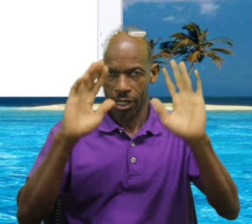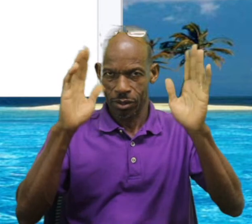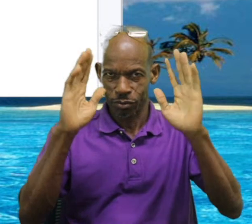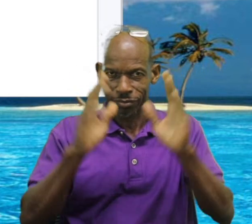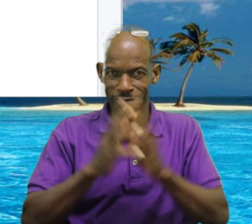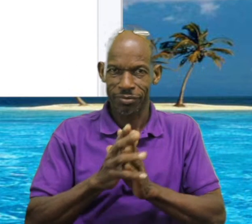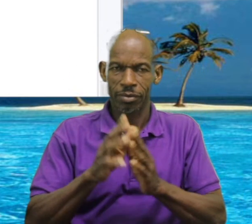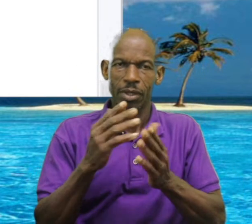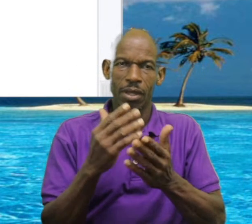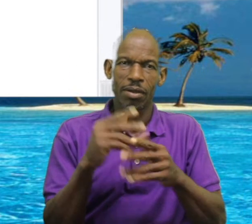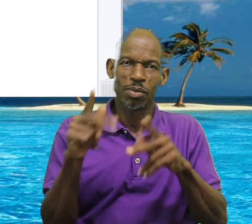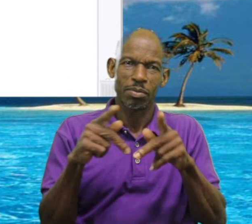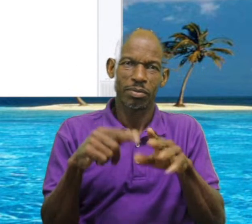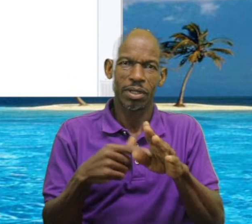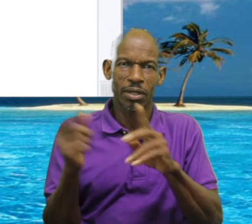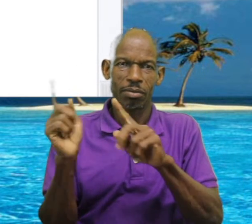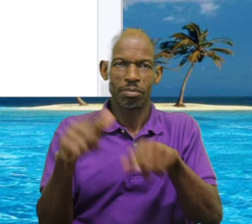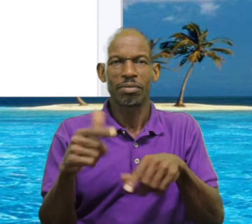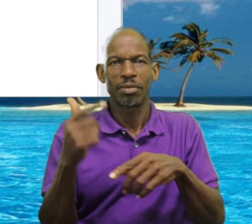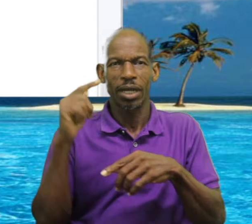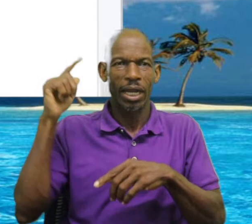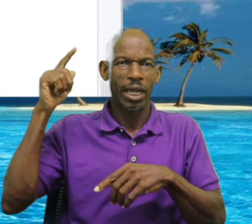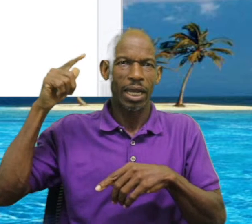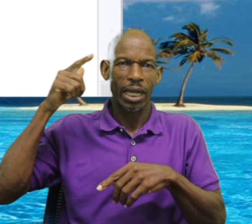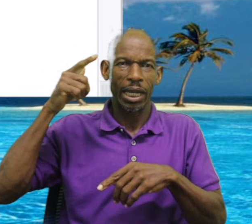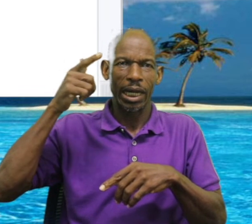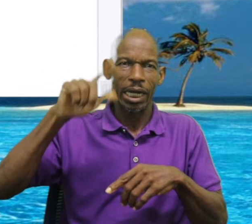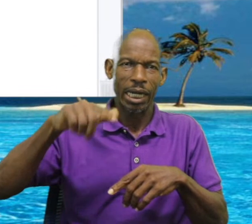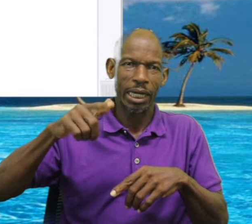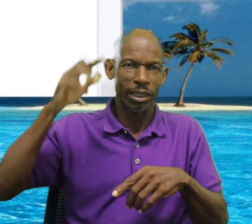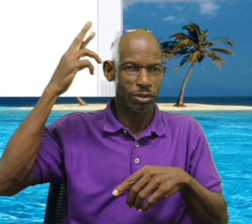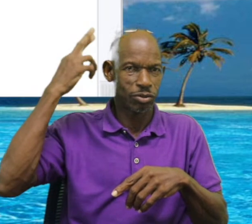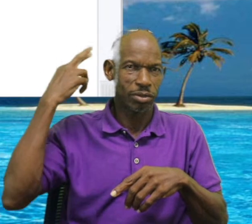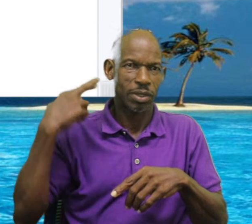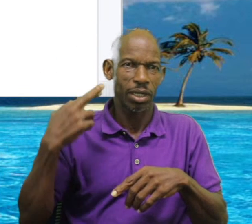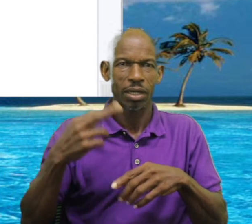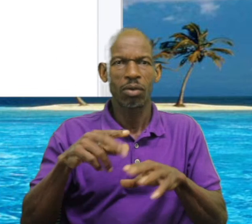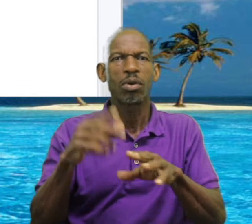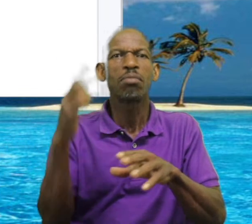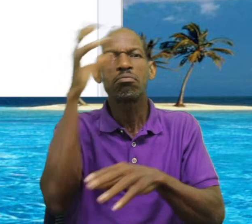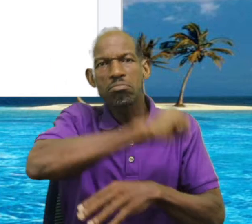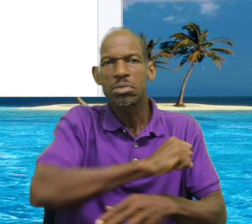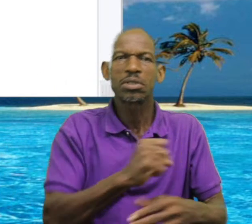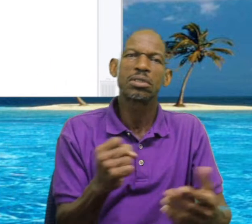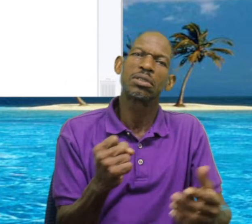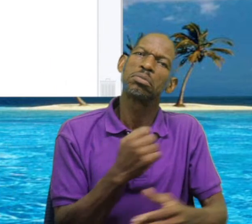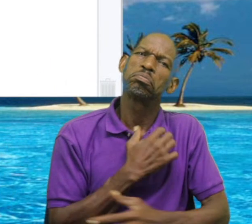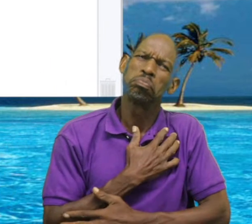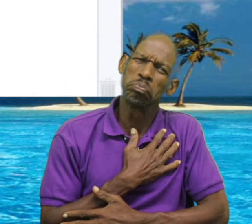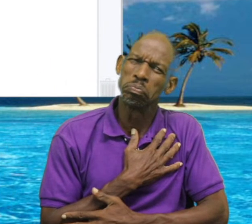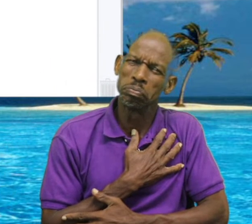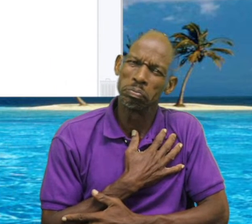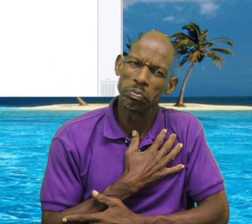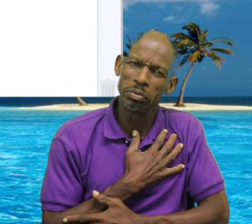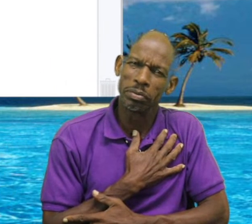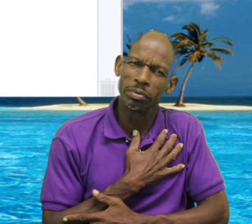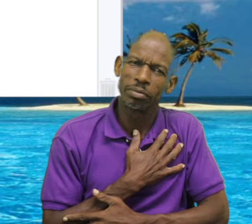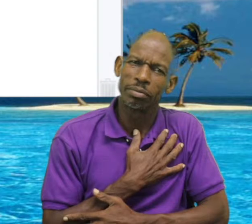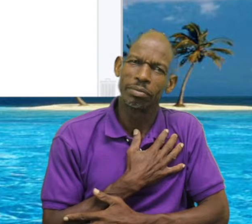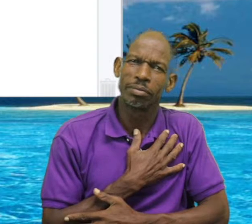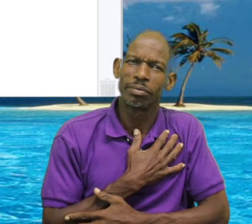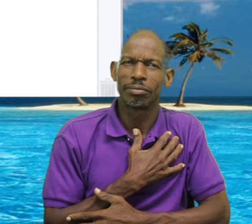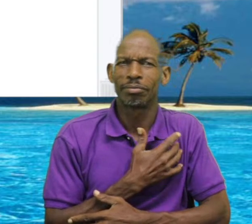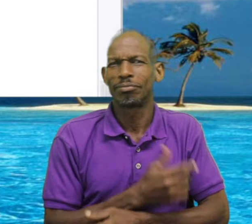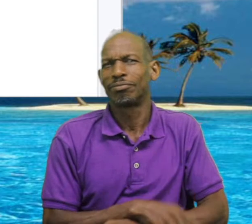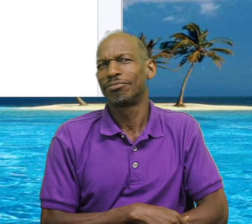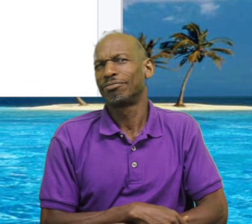All right, so Rebecca, welcome. We haven't seen you for a few classes, I know, because of work,